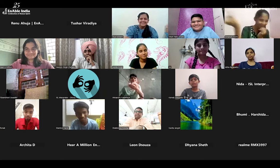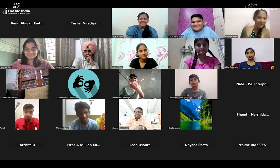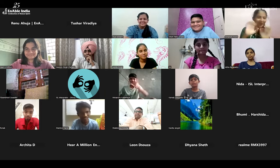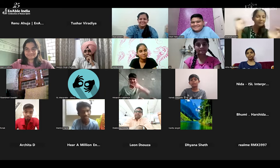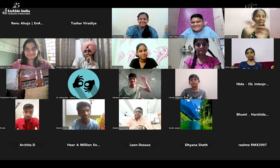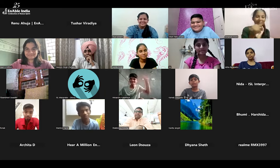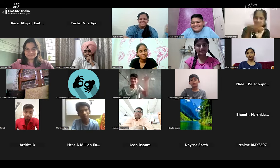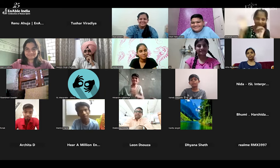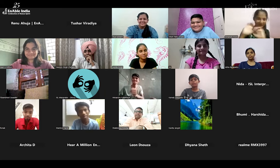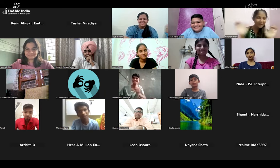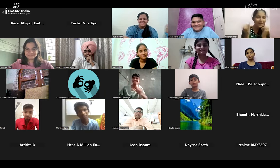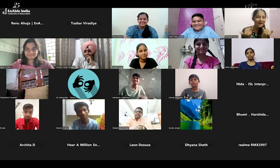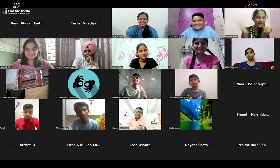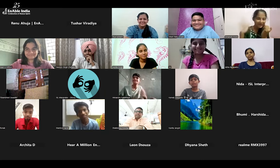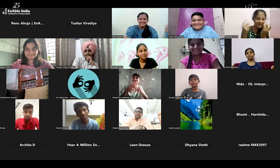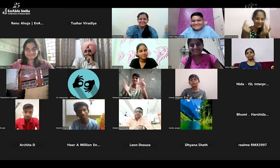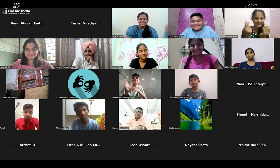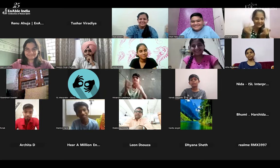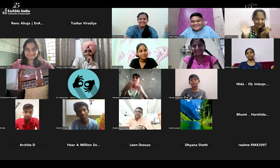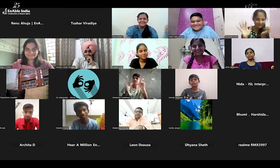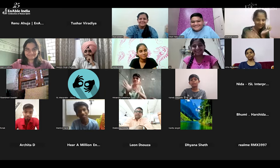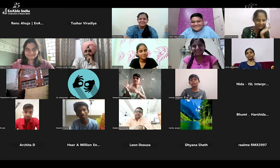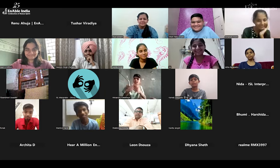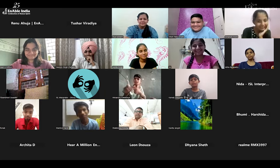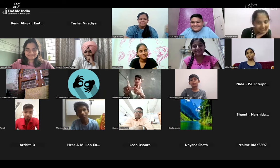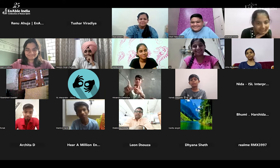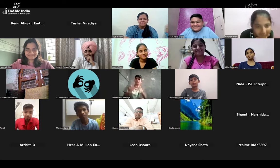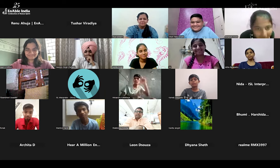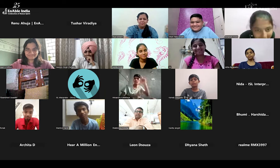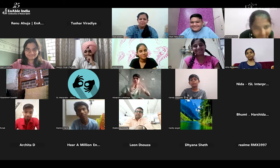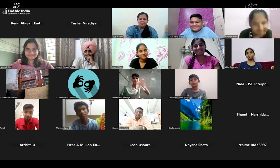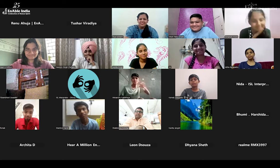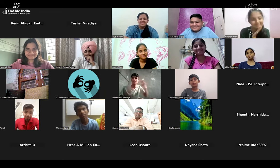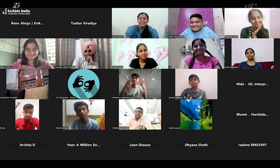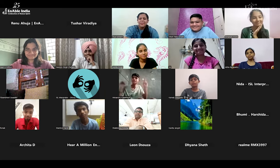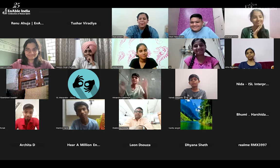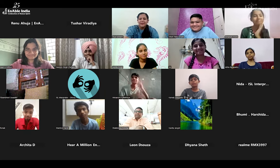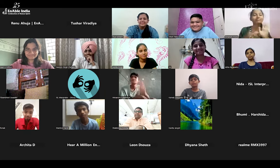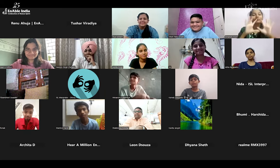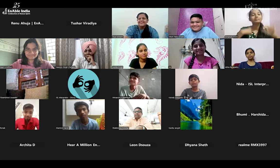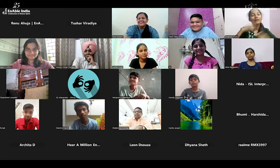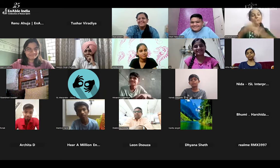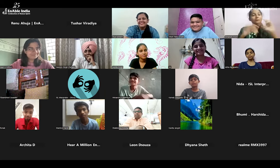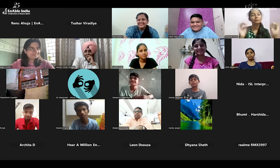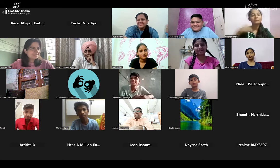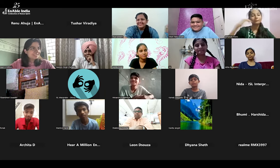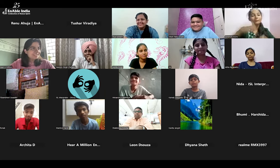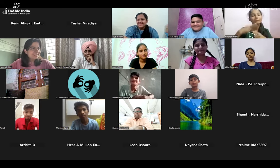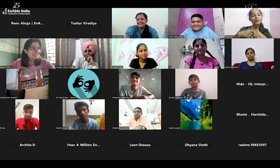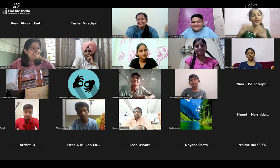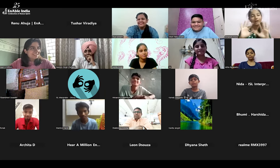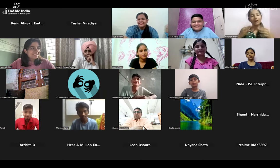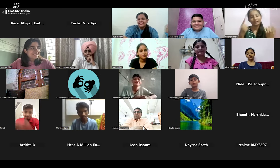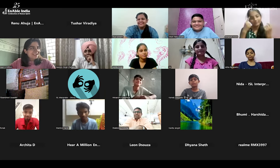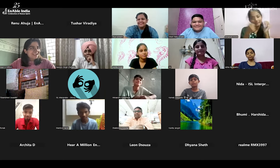to become an elephant. Why? Because it is powerful, it is strong. So yeah, something of that